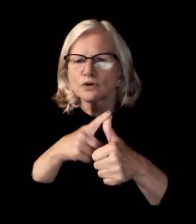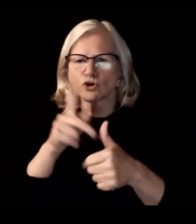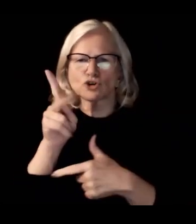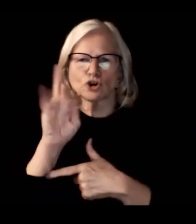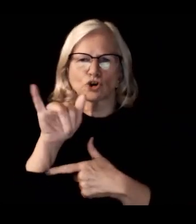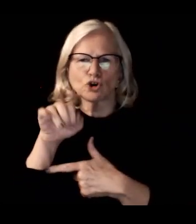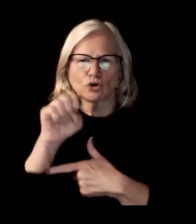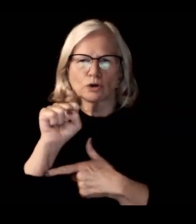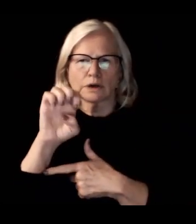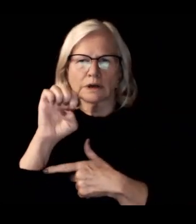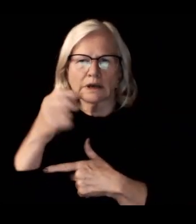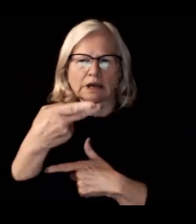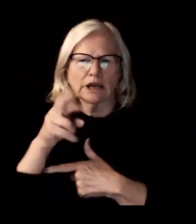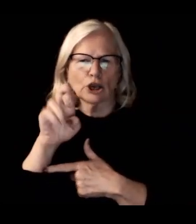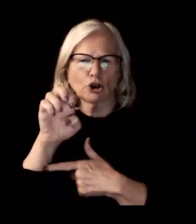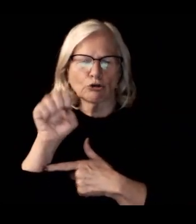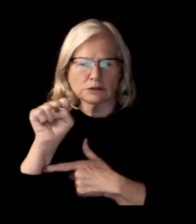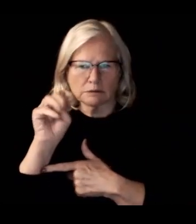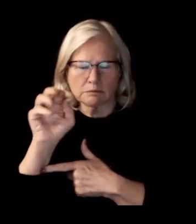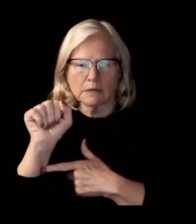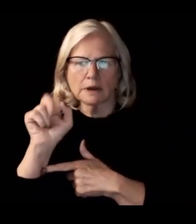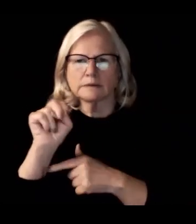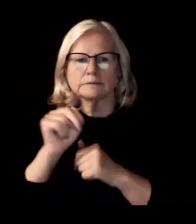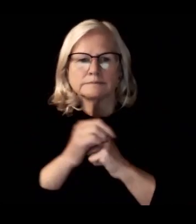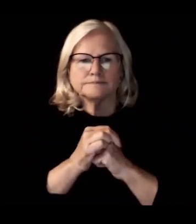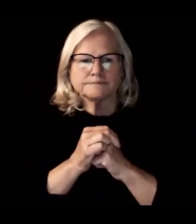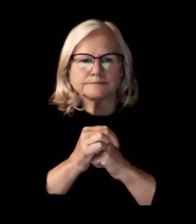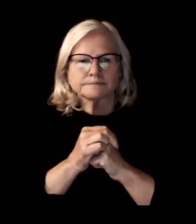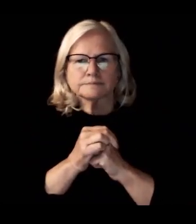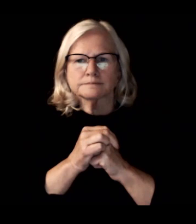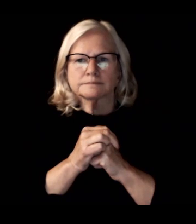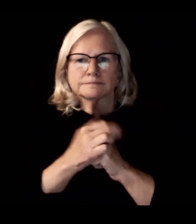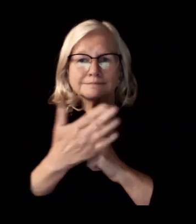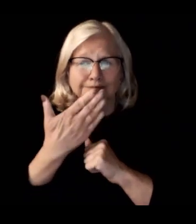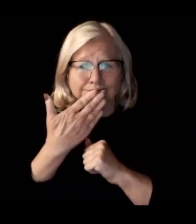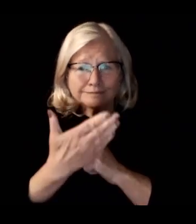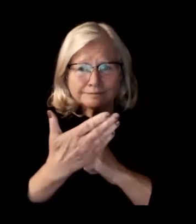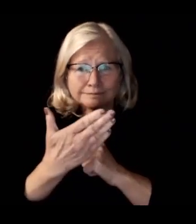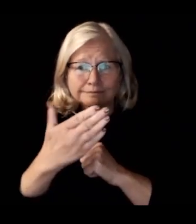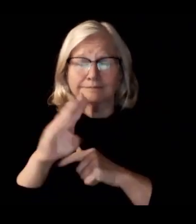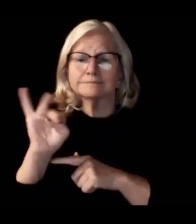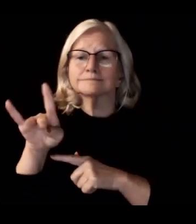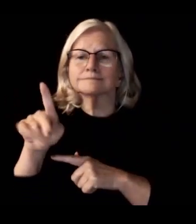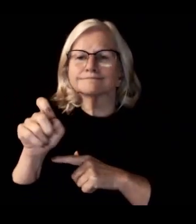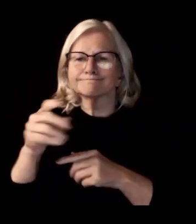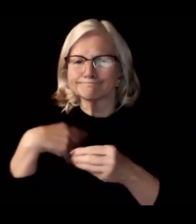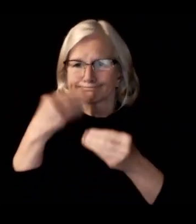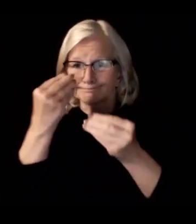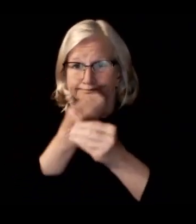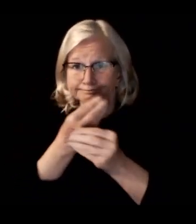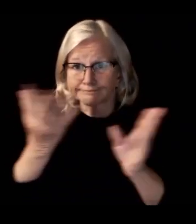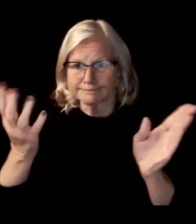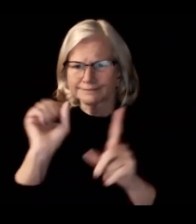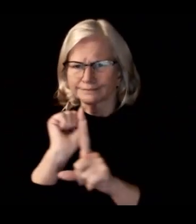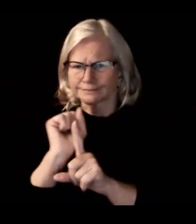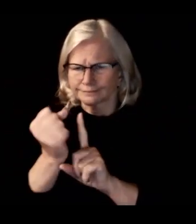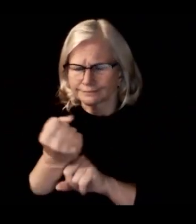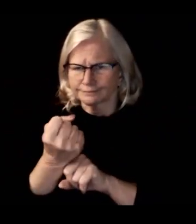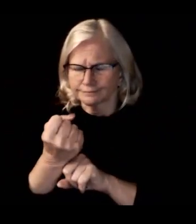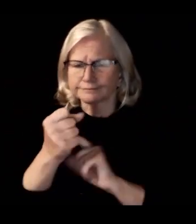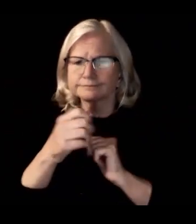Thank you, Mike. Let me start with a situation update. Globally today, we were